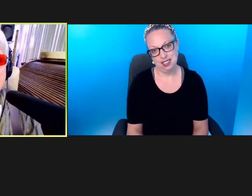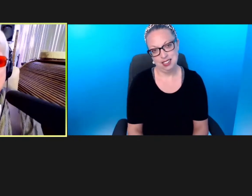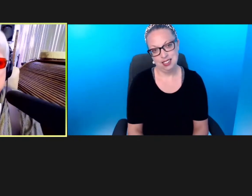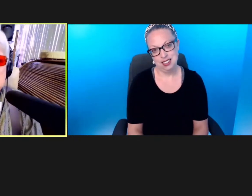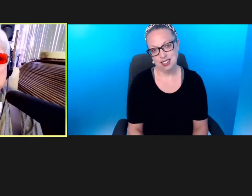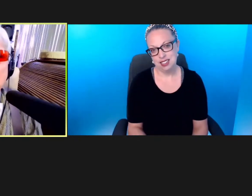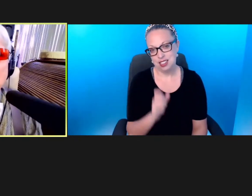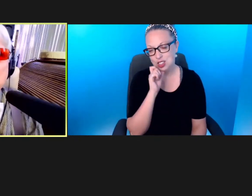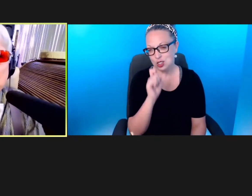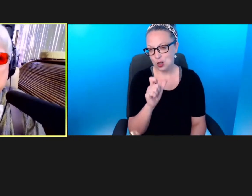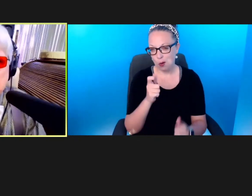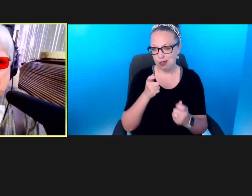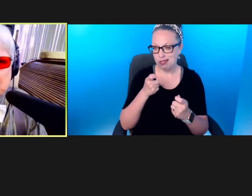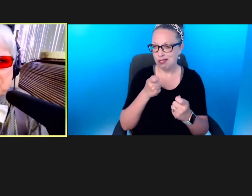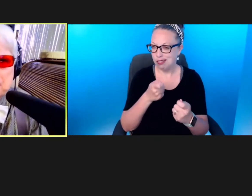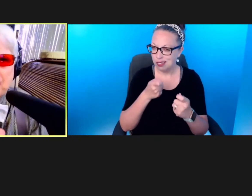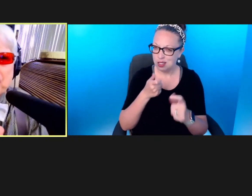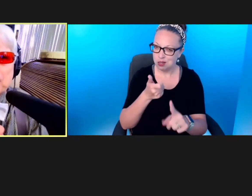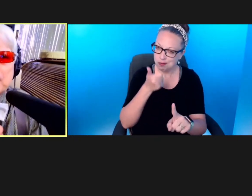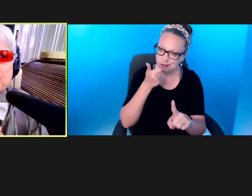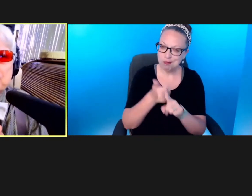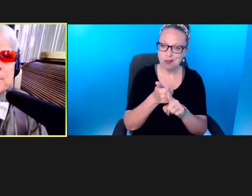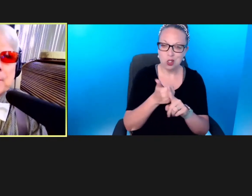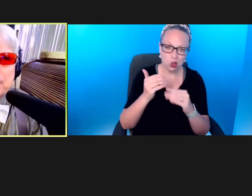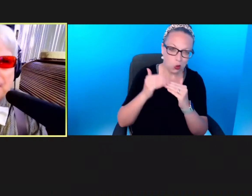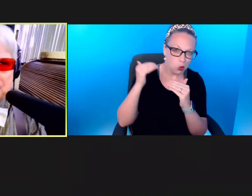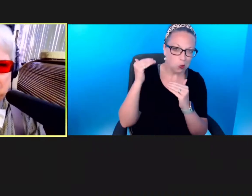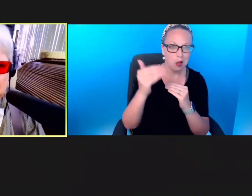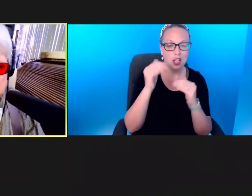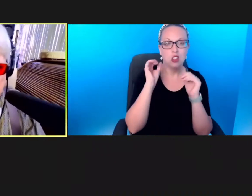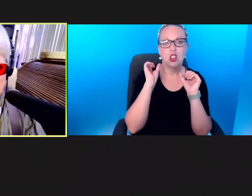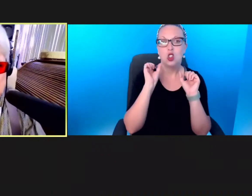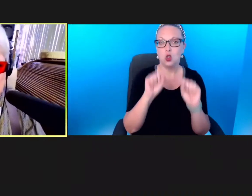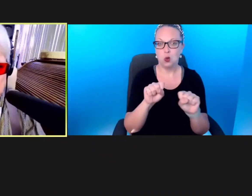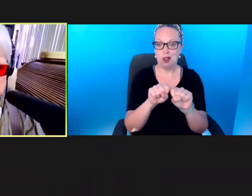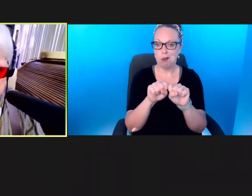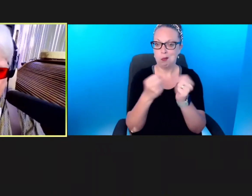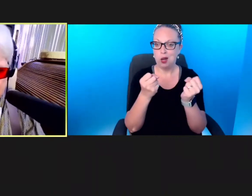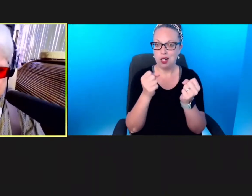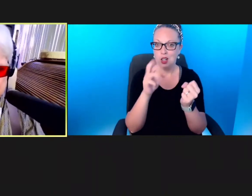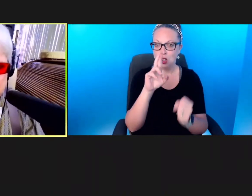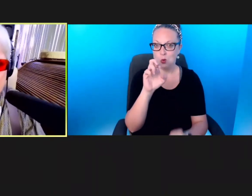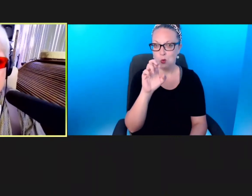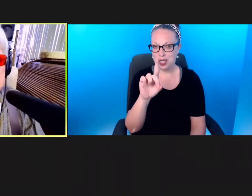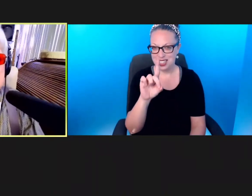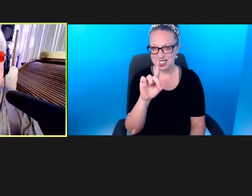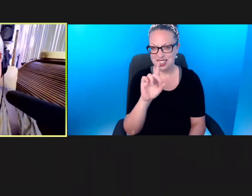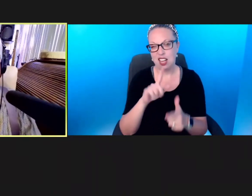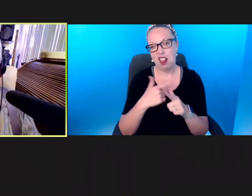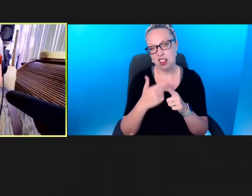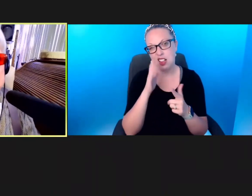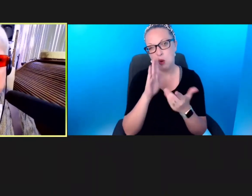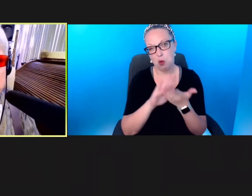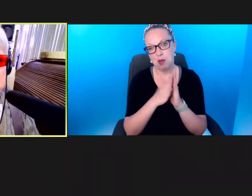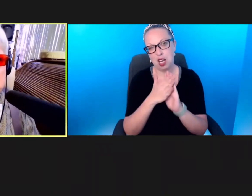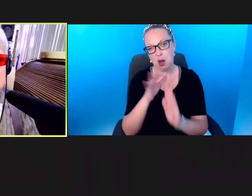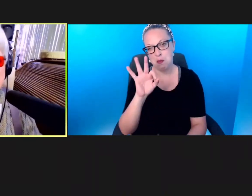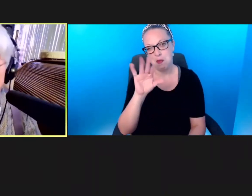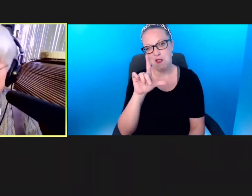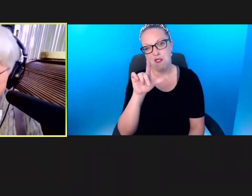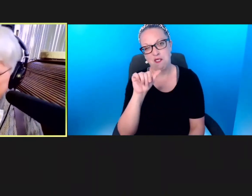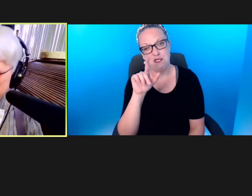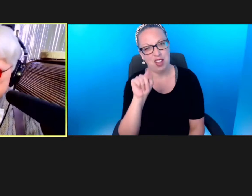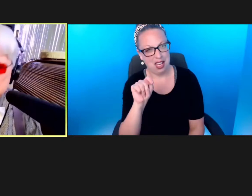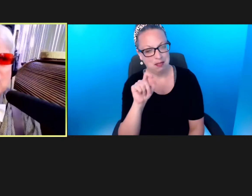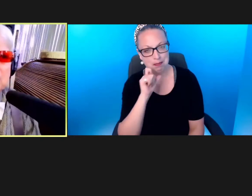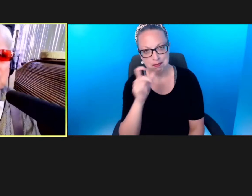Don't bend the notes too hard, or you can actually bend the reeds with your breath and then you get a note that's flat. So this is a standard